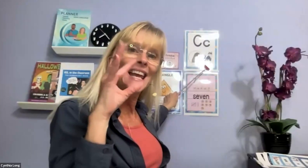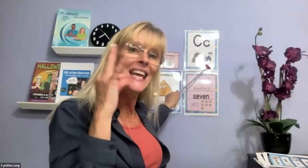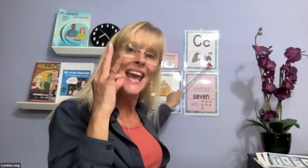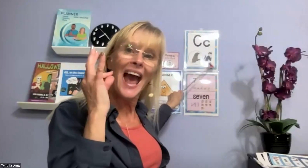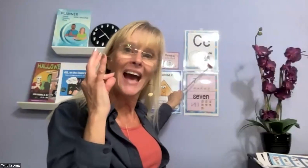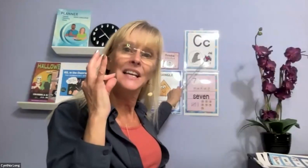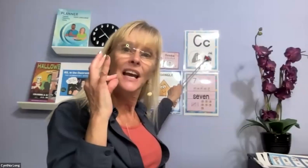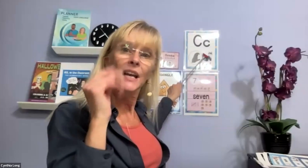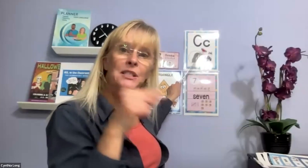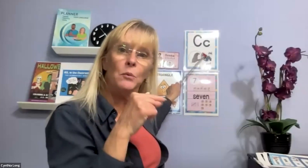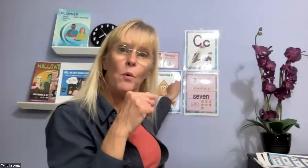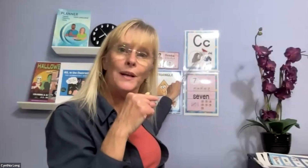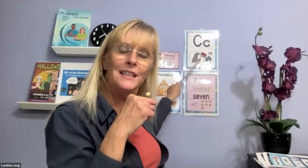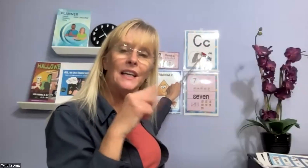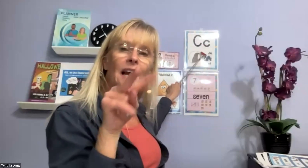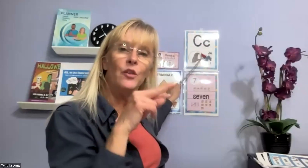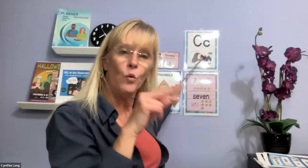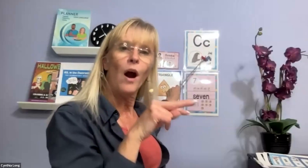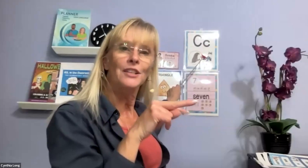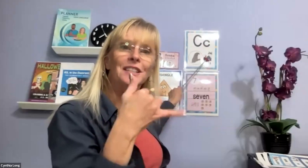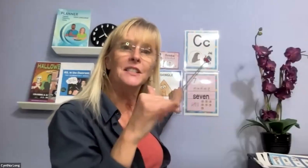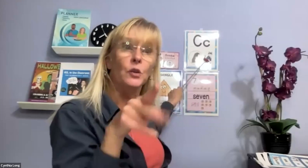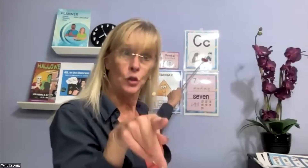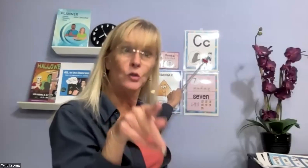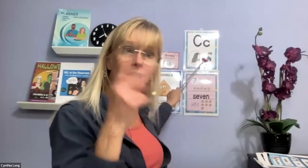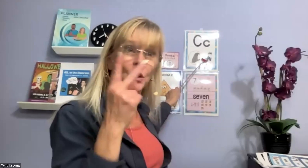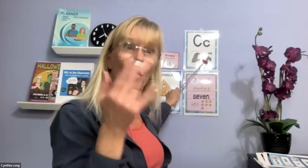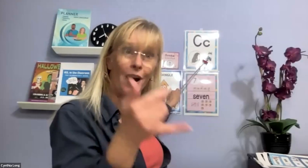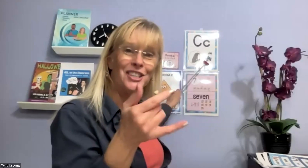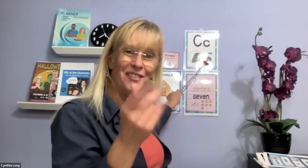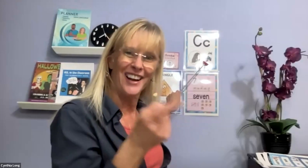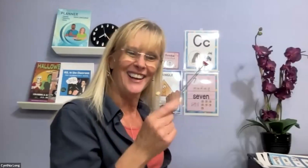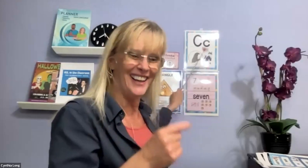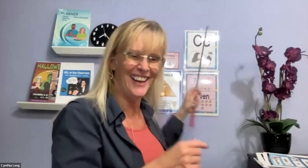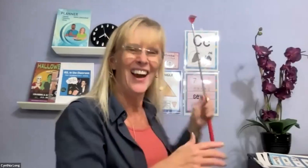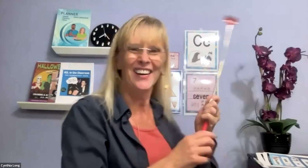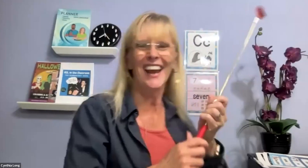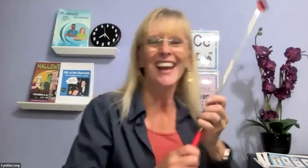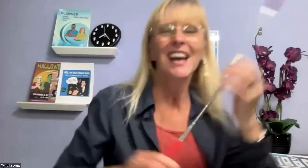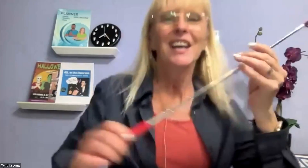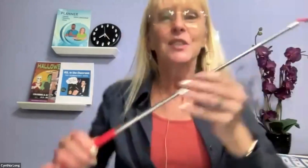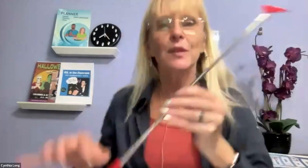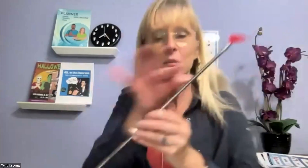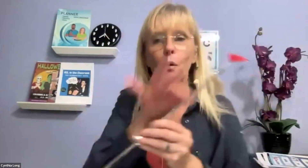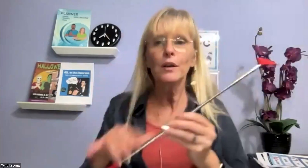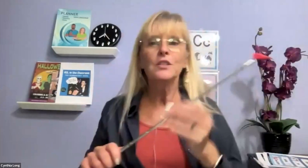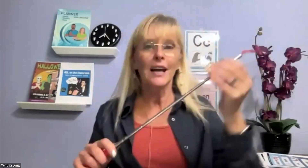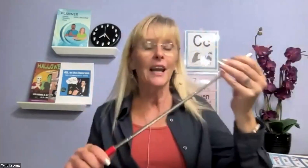C-A-T, cat. And I'm still pointing and they're watching still. You're still watching, right? Okay, so these pointers are kind of